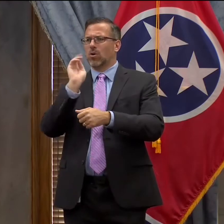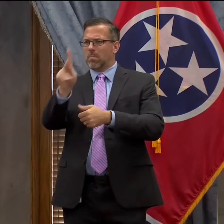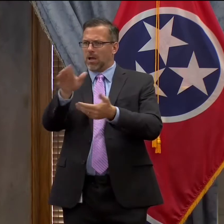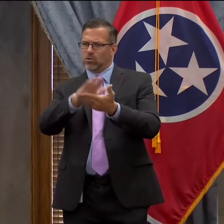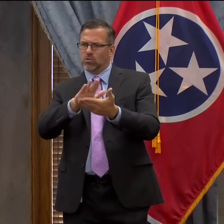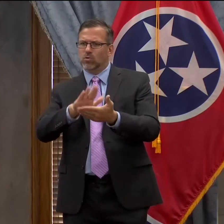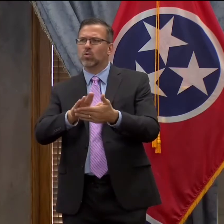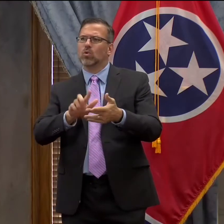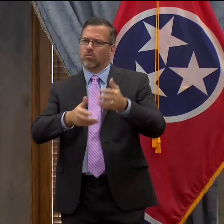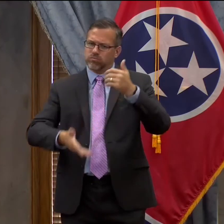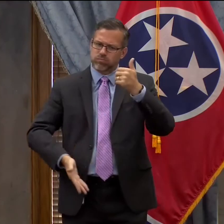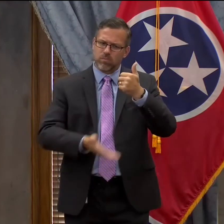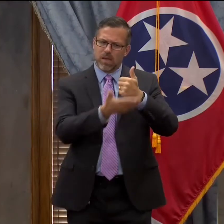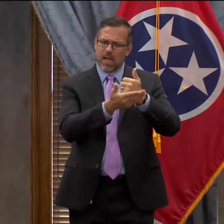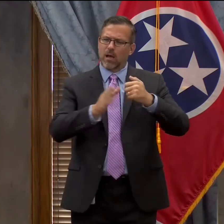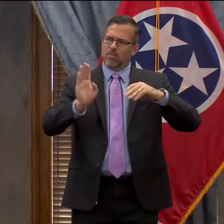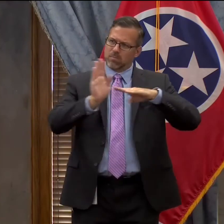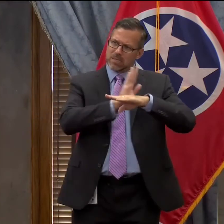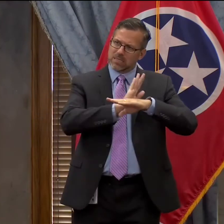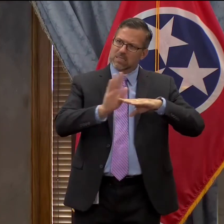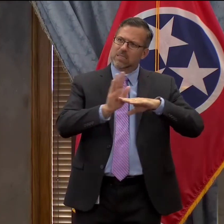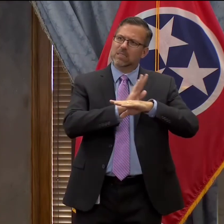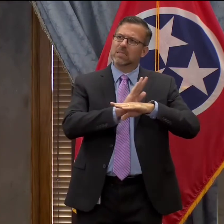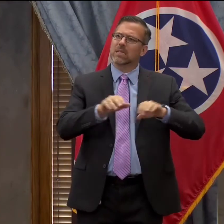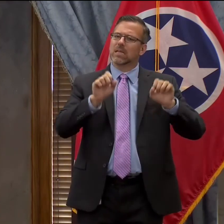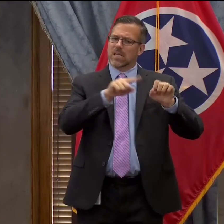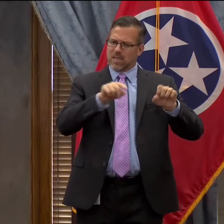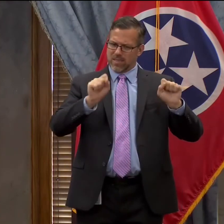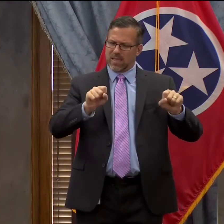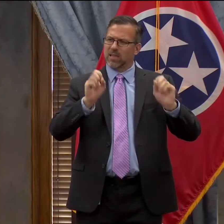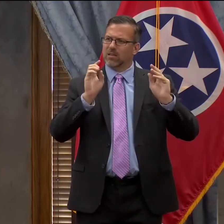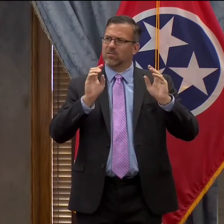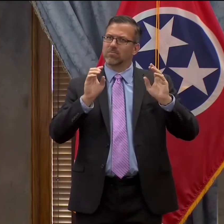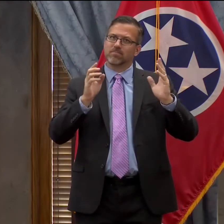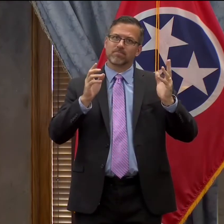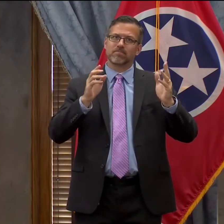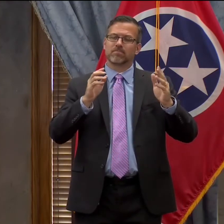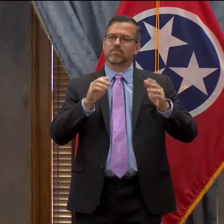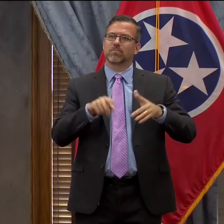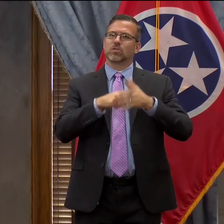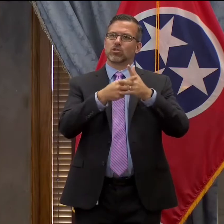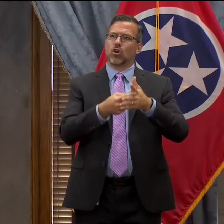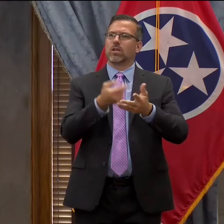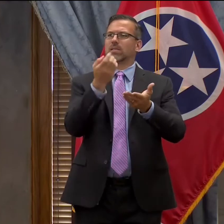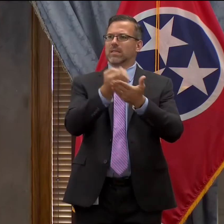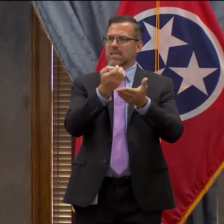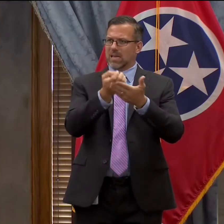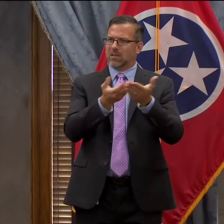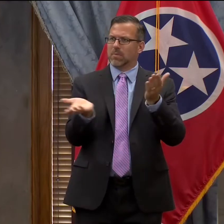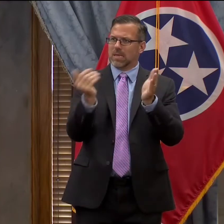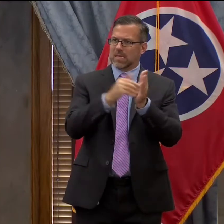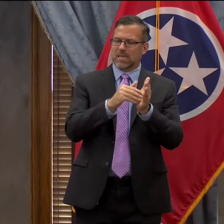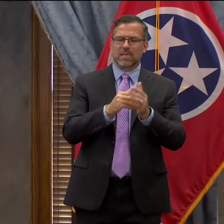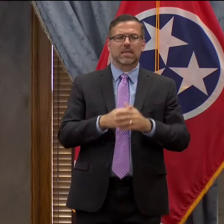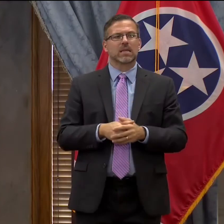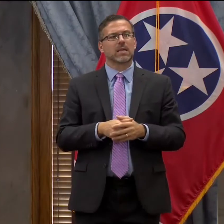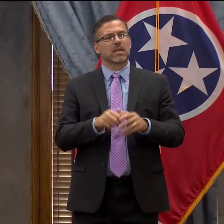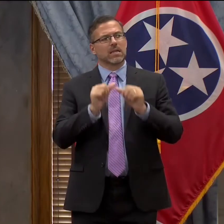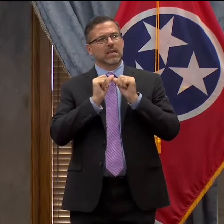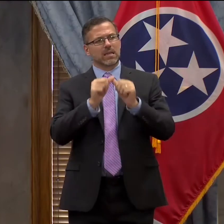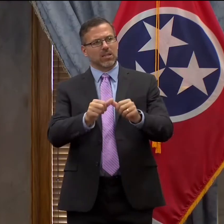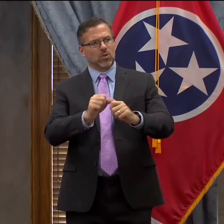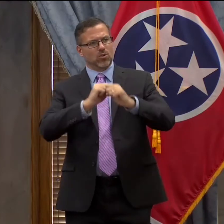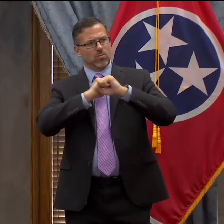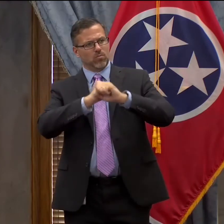into businesses so they could begin to return our economy, all the while making decisions like continuing to protect